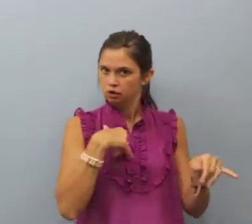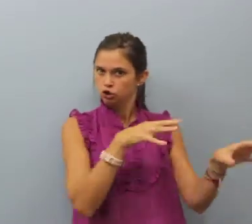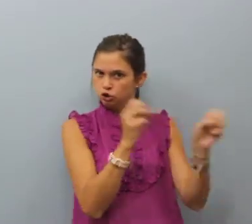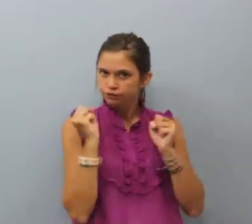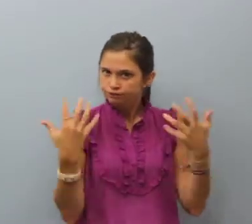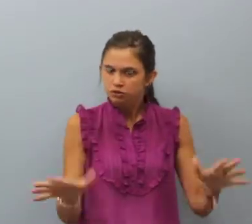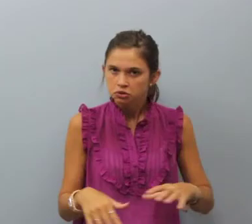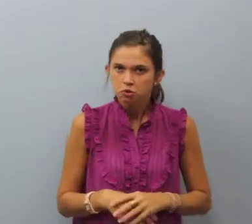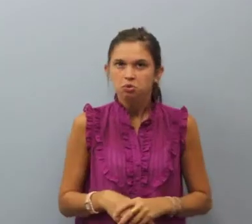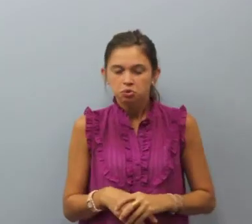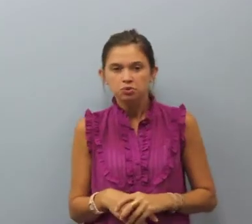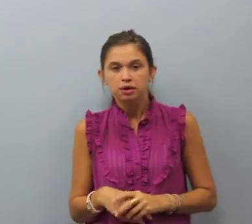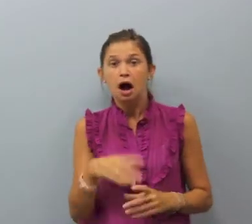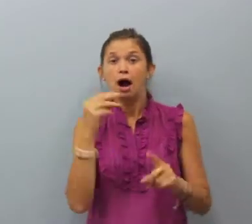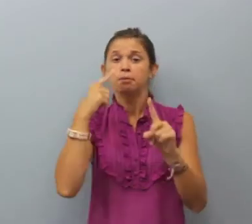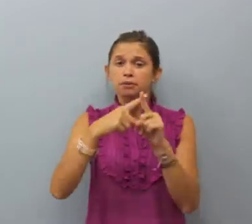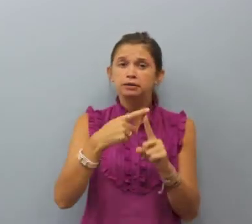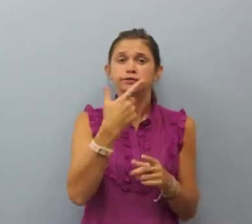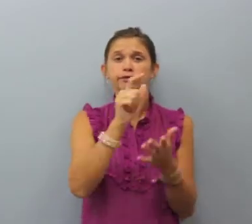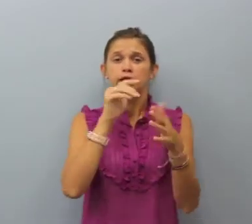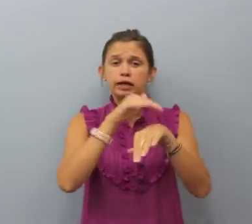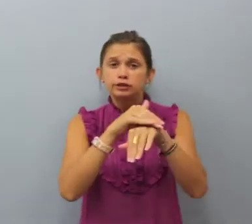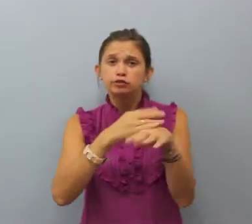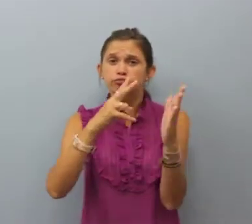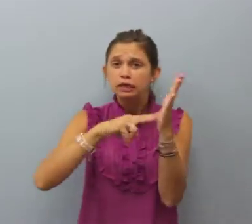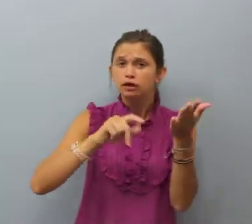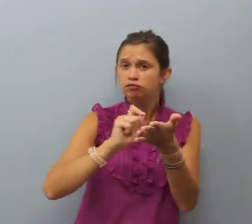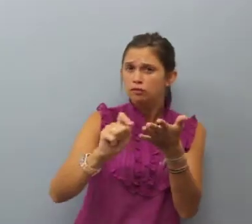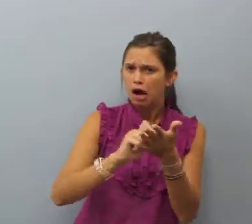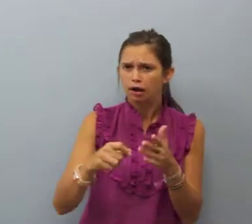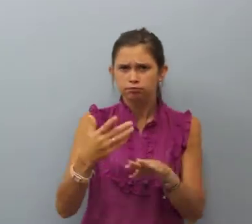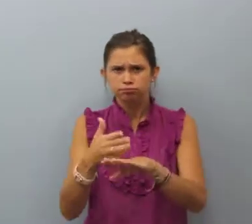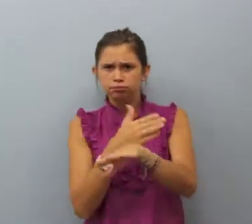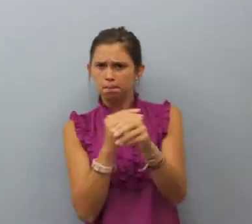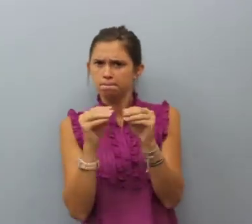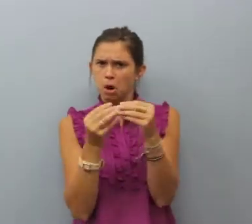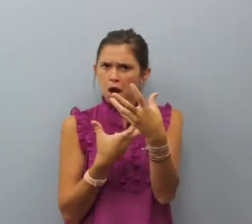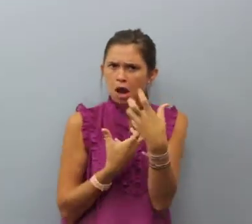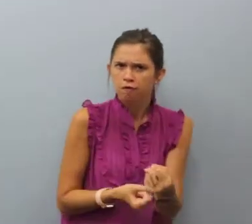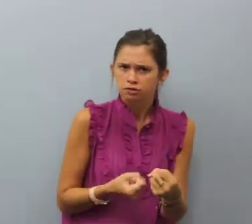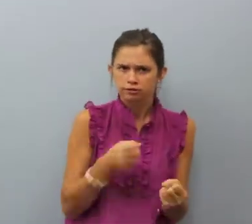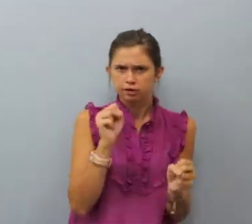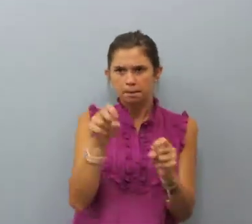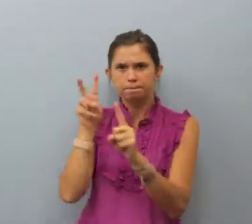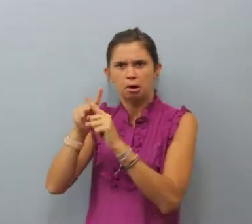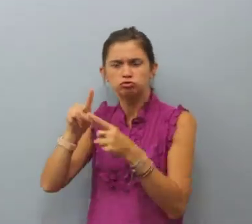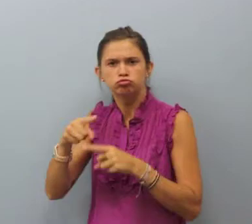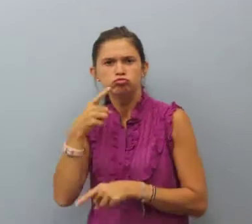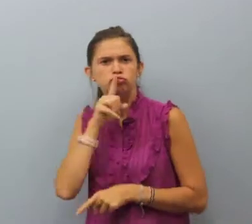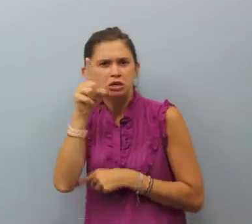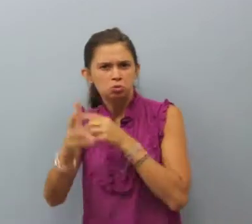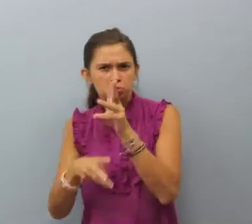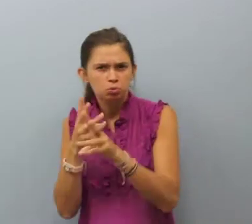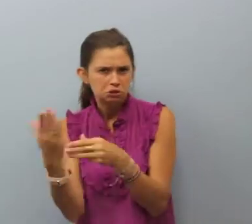she appreciates her math teacher, who was very influential to her. Her confidence in reading and